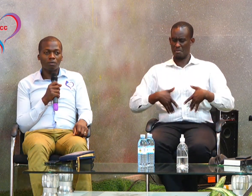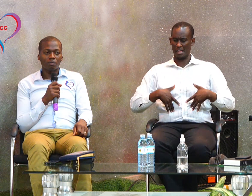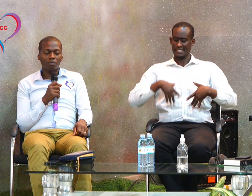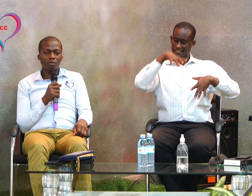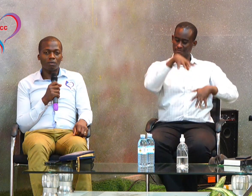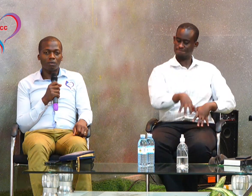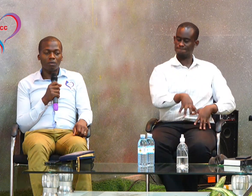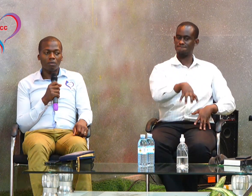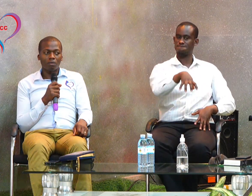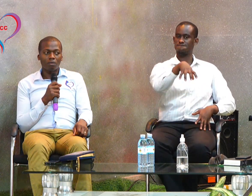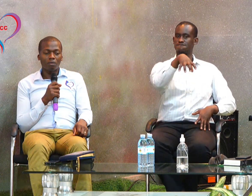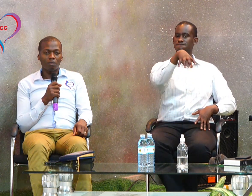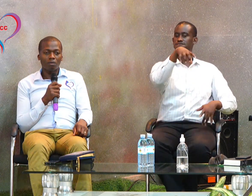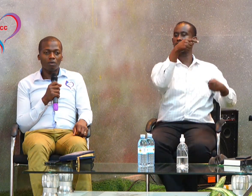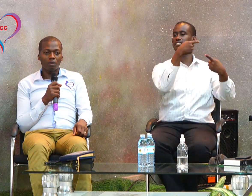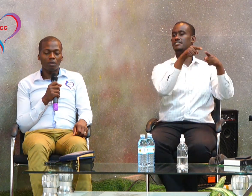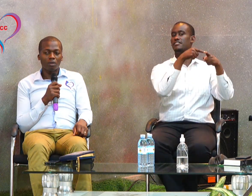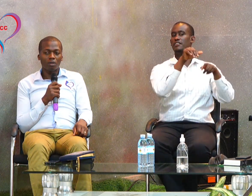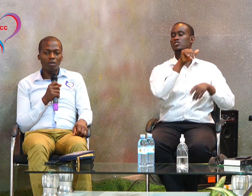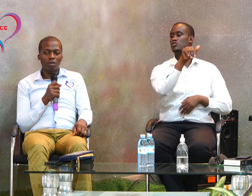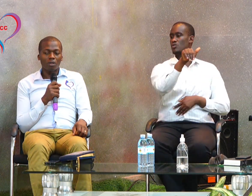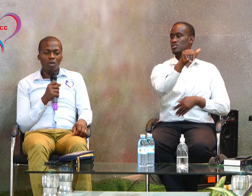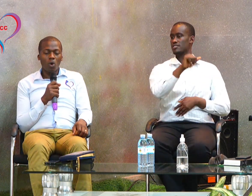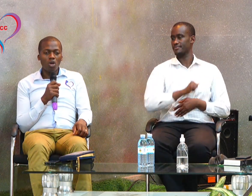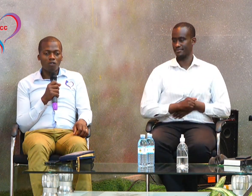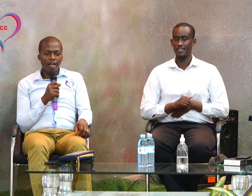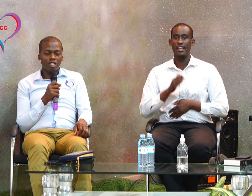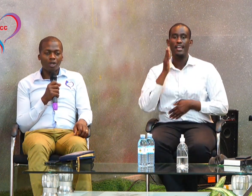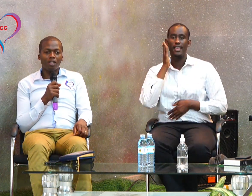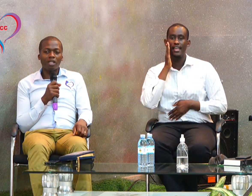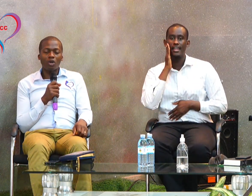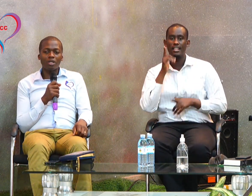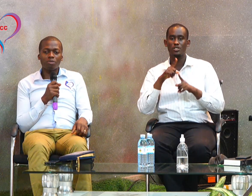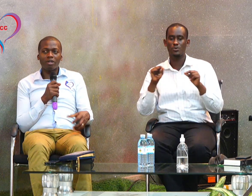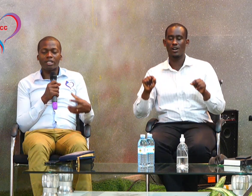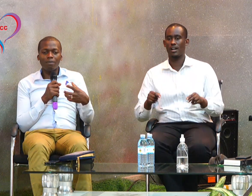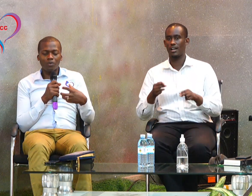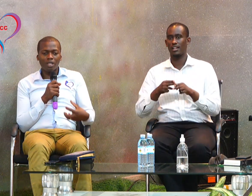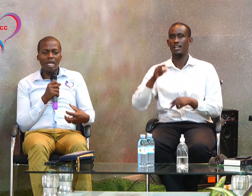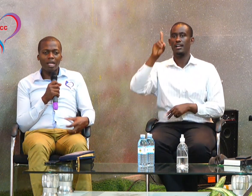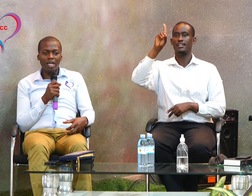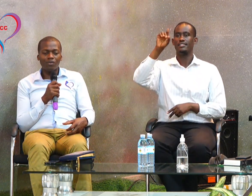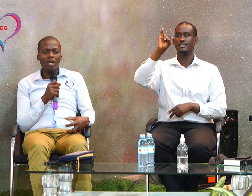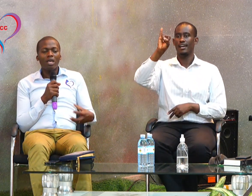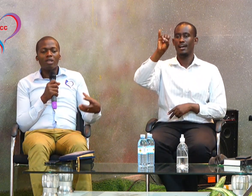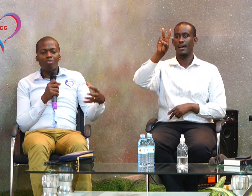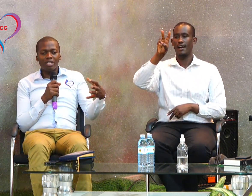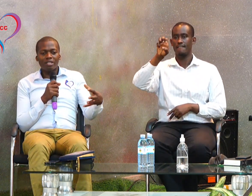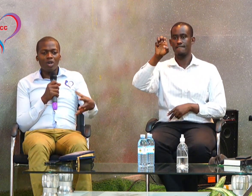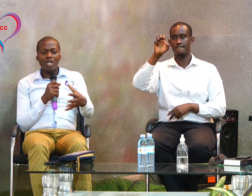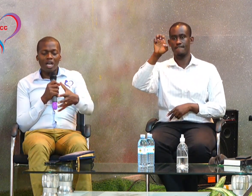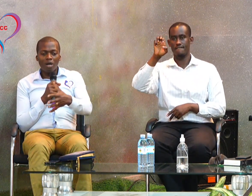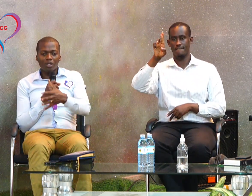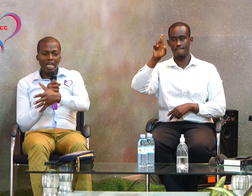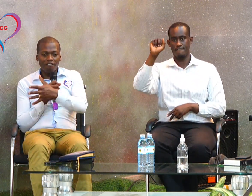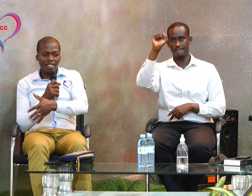kubanti tetufana gana, diversity, bachita diversity. All of us, whenever the Holy Spirit comes within our lives, he brings